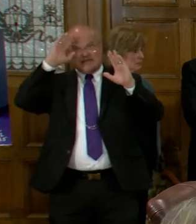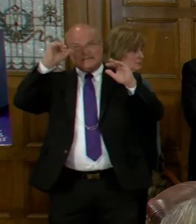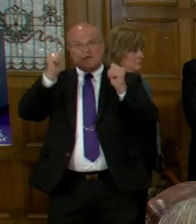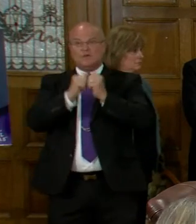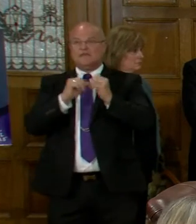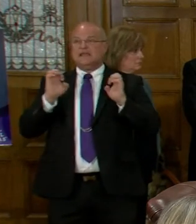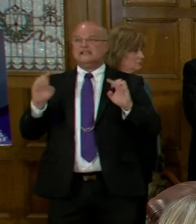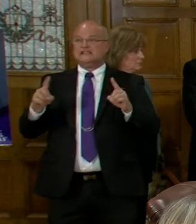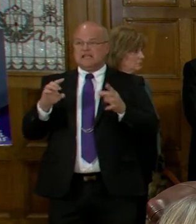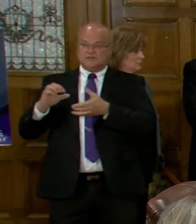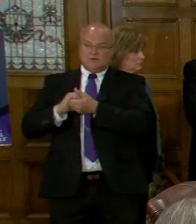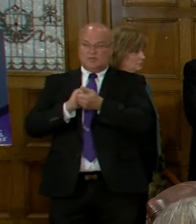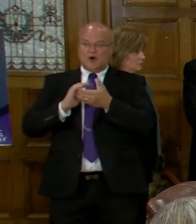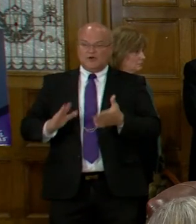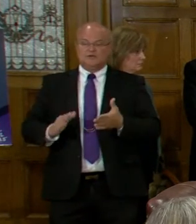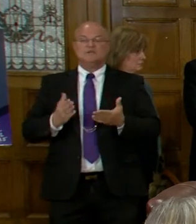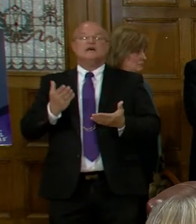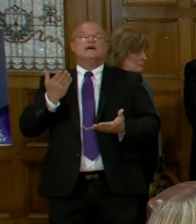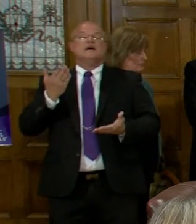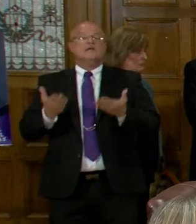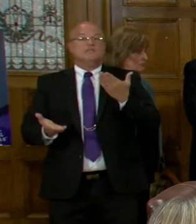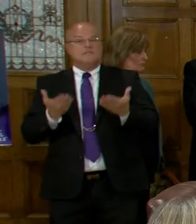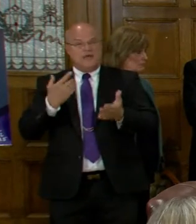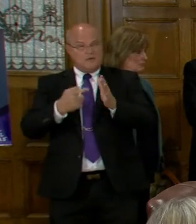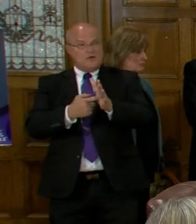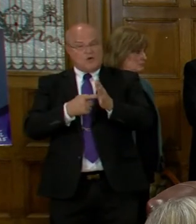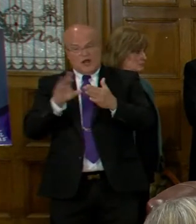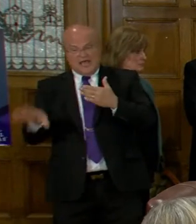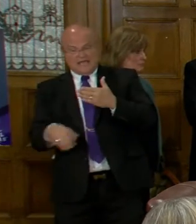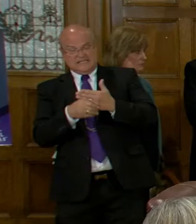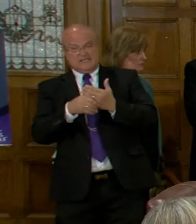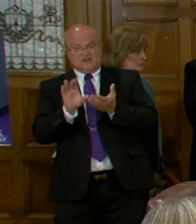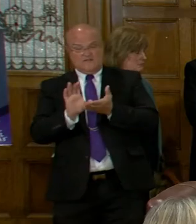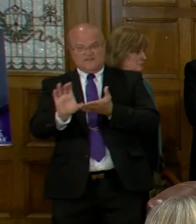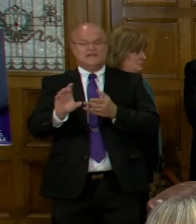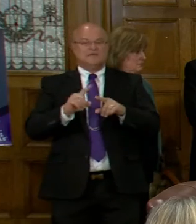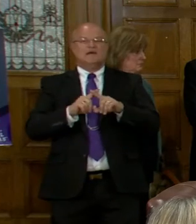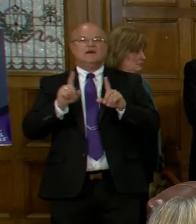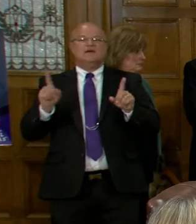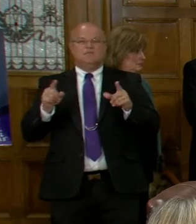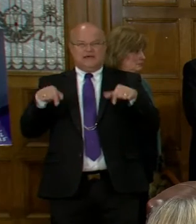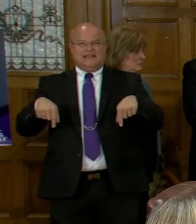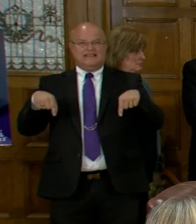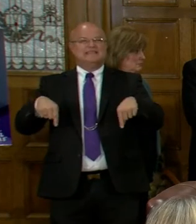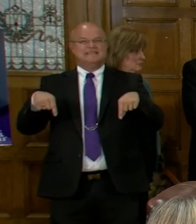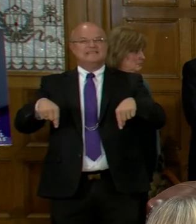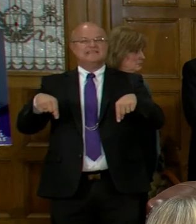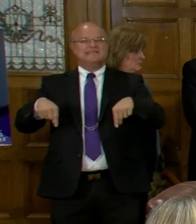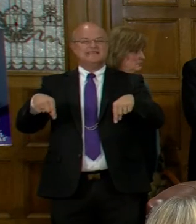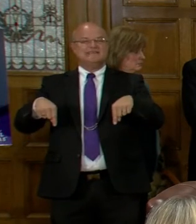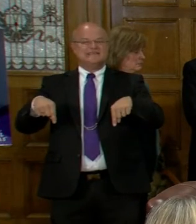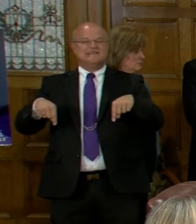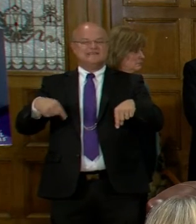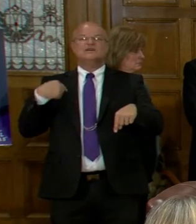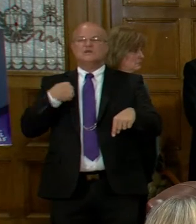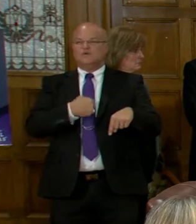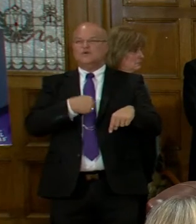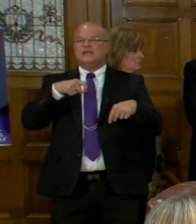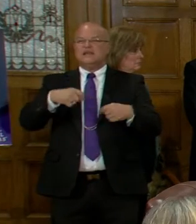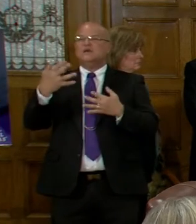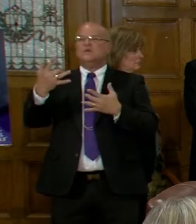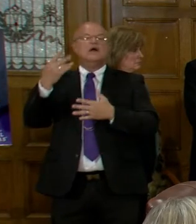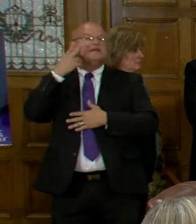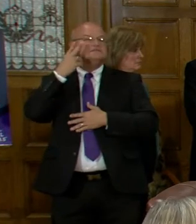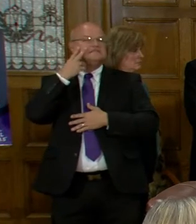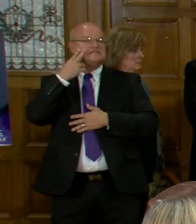our educational partners, then there might require additional investment. But this is we have to wait